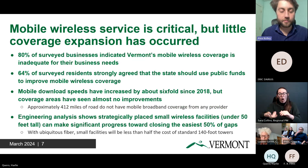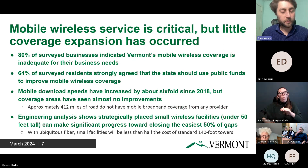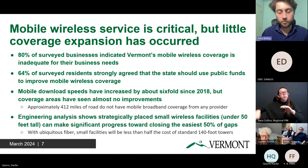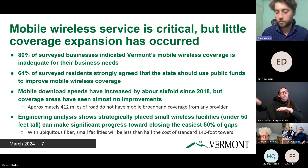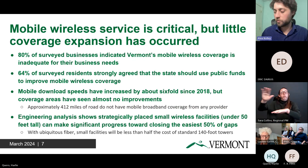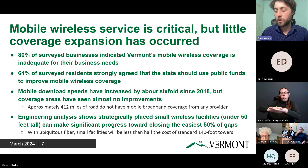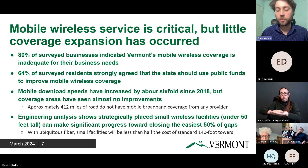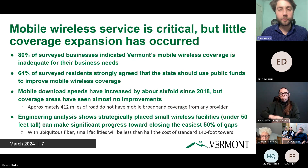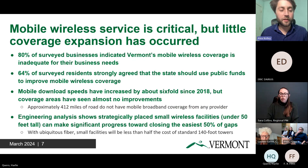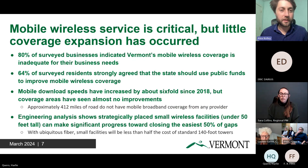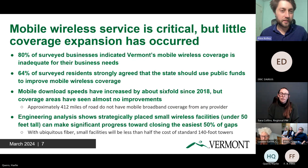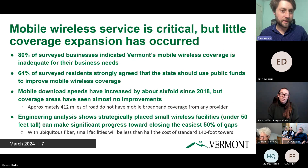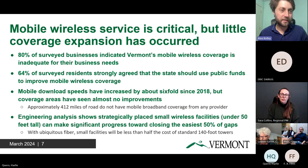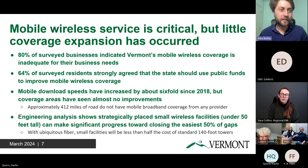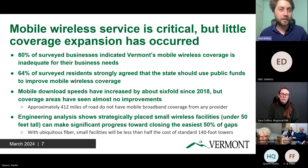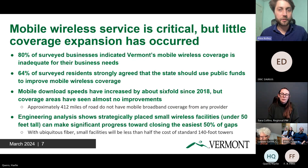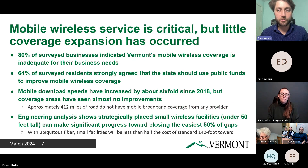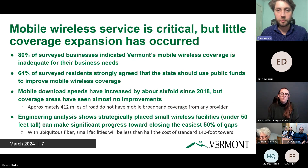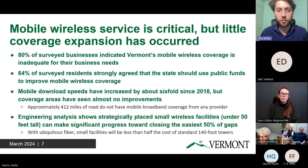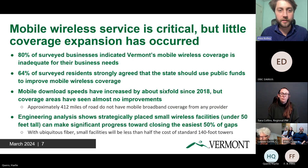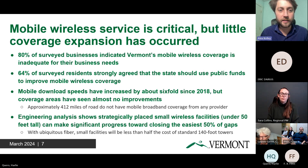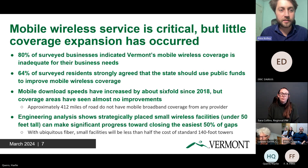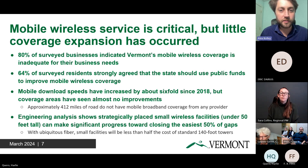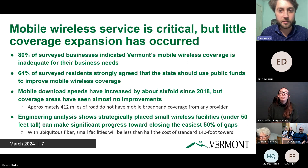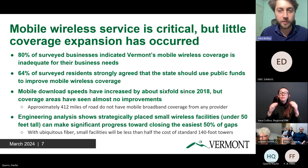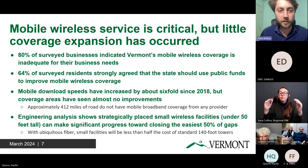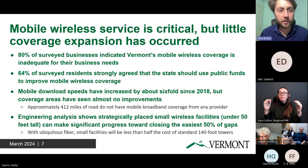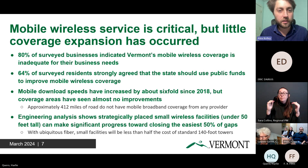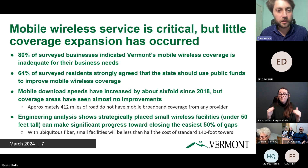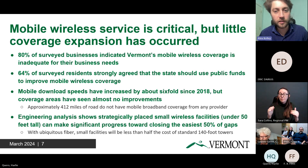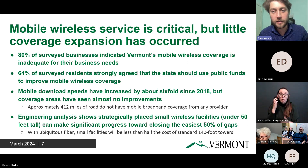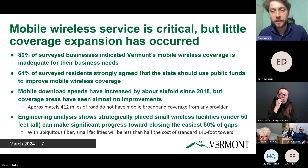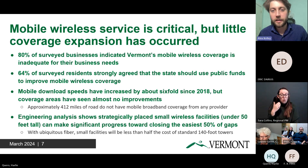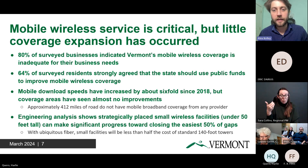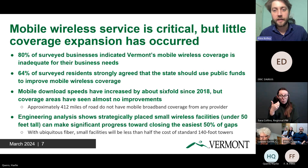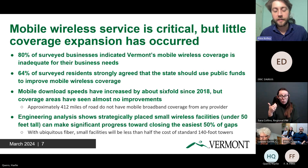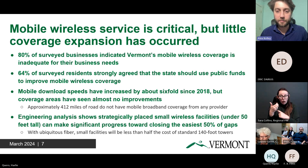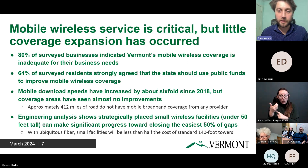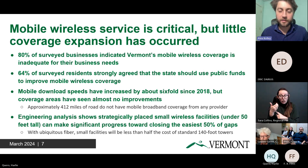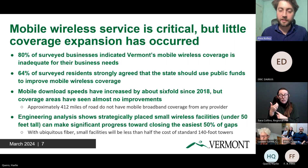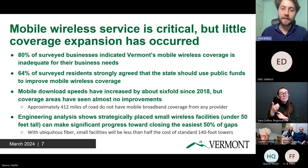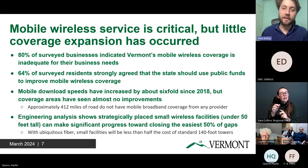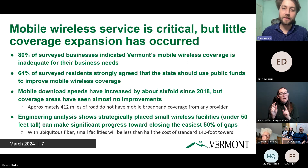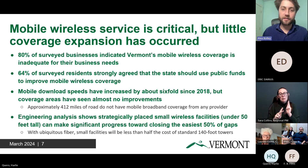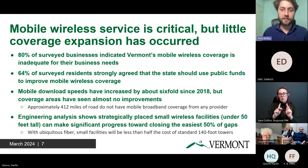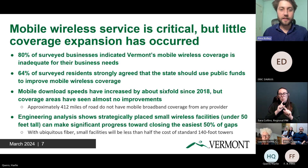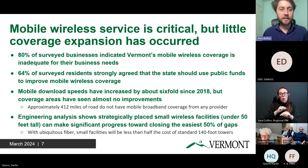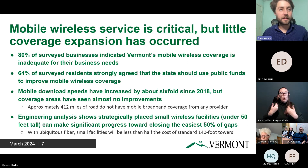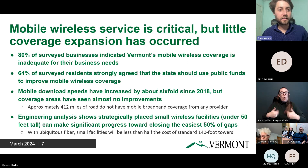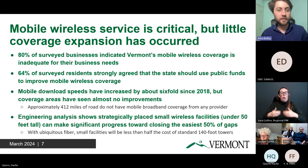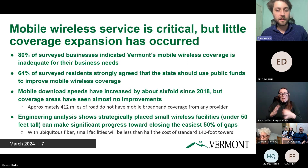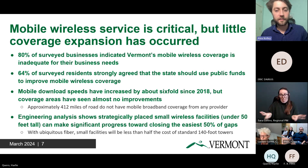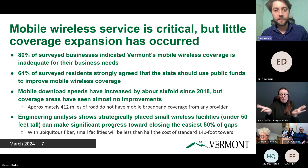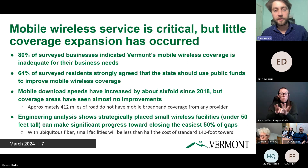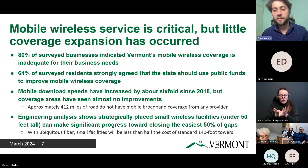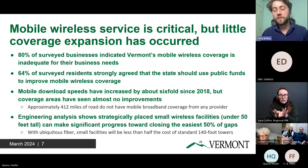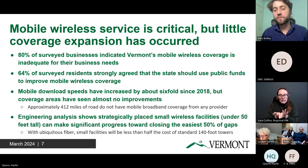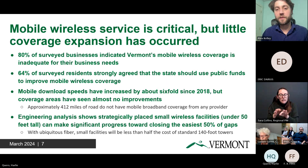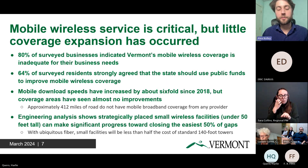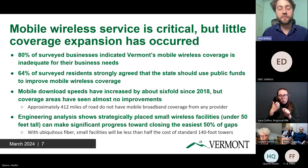wireless, overwhelmingly, stakeholders reported that service as being critical. And based on an analysis of the